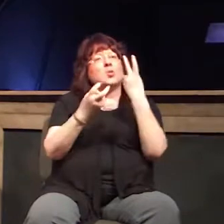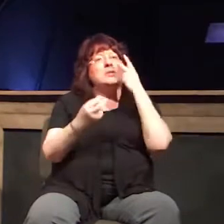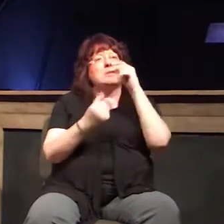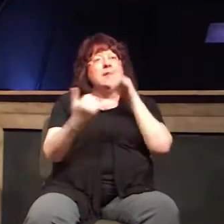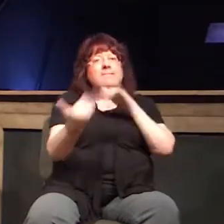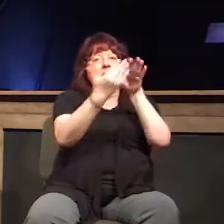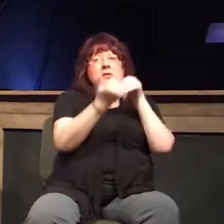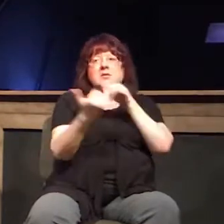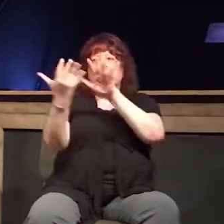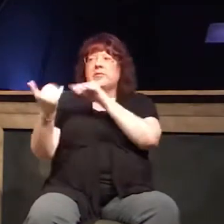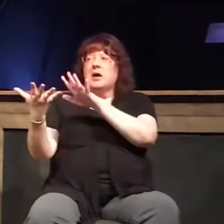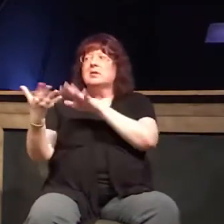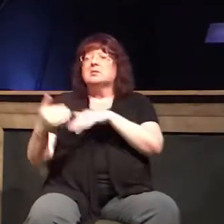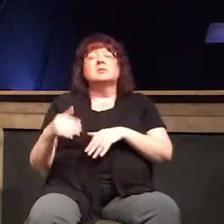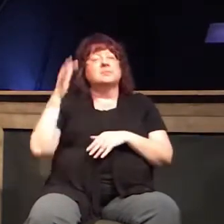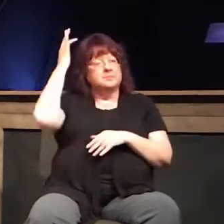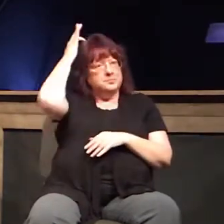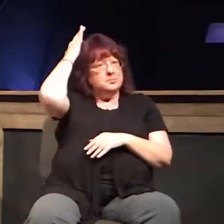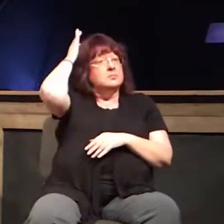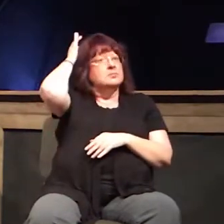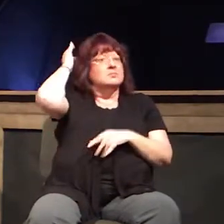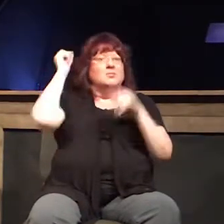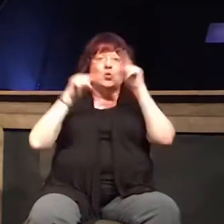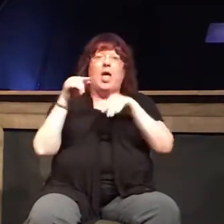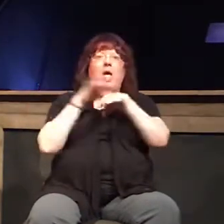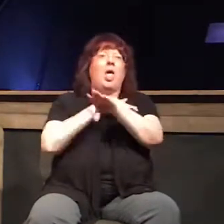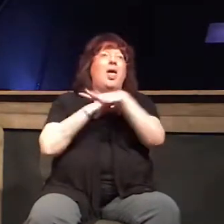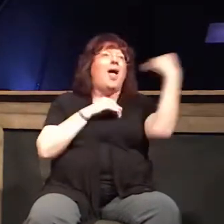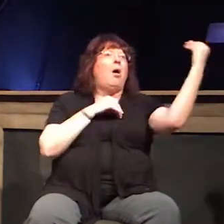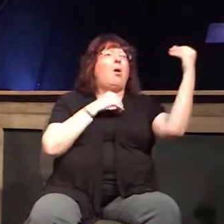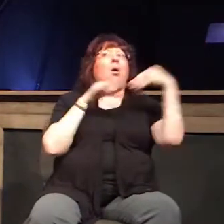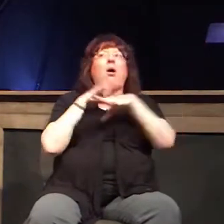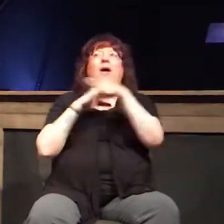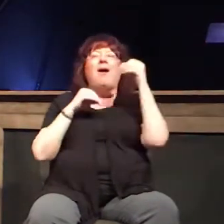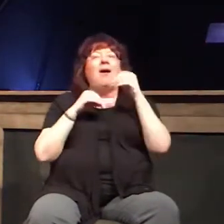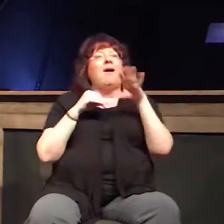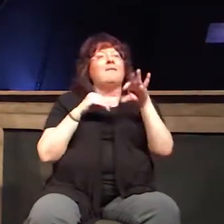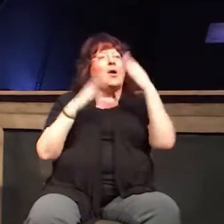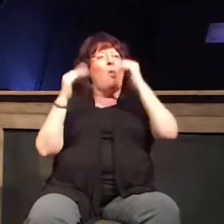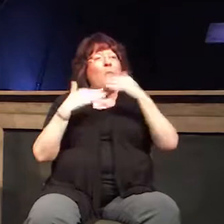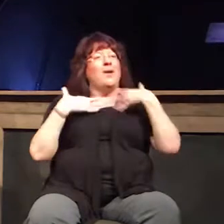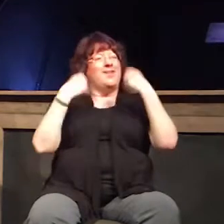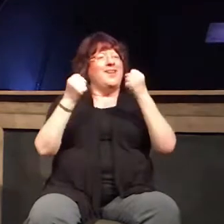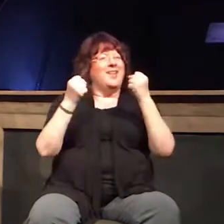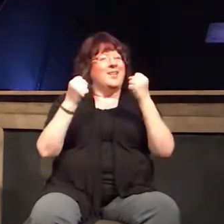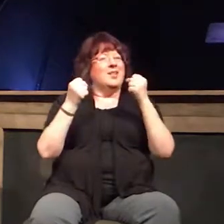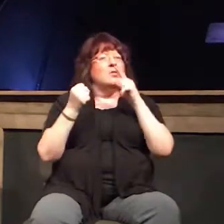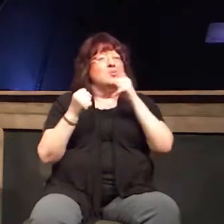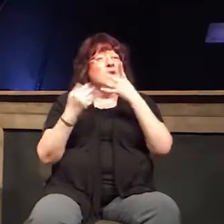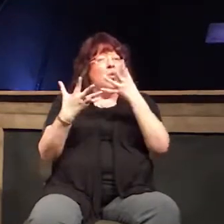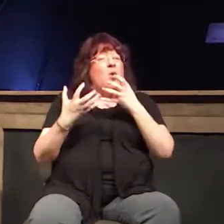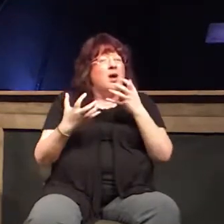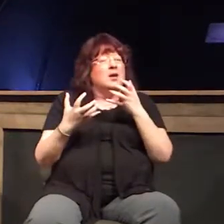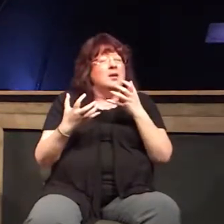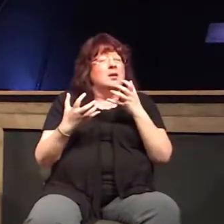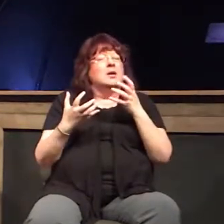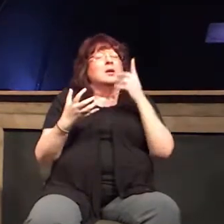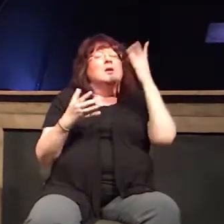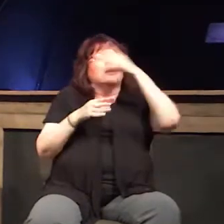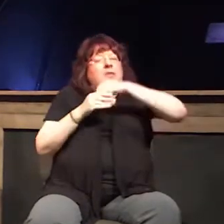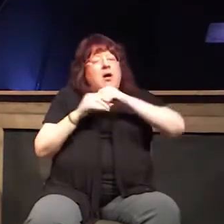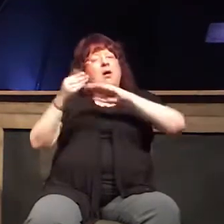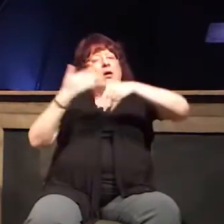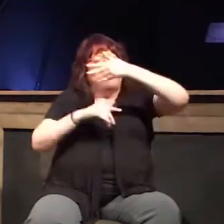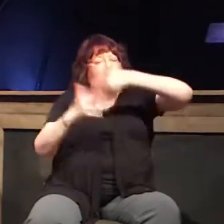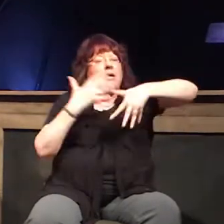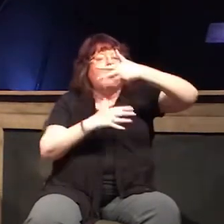other face to face. Okay? God, you can't just come in and out and find that hope and healing that you truly long for. We need to be in community with